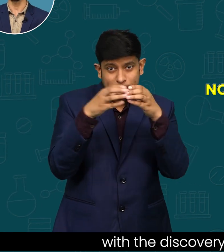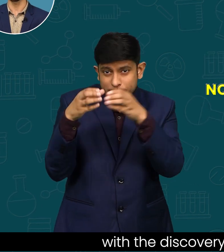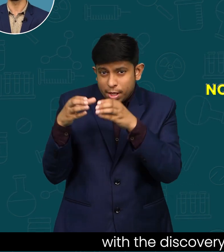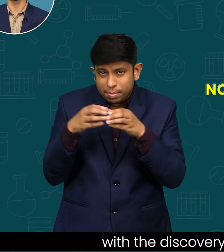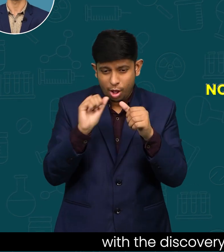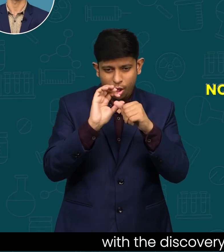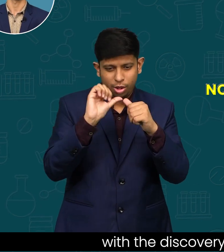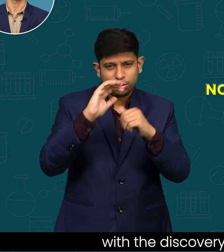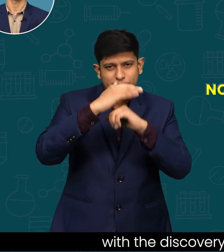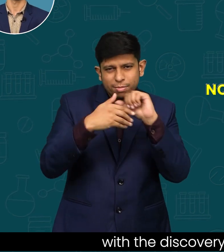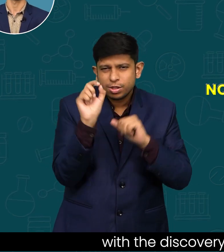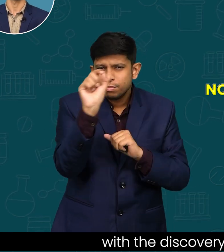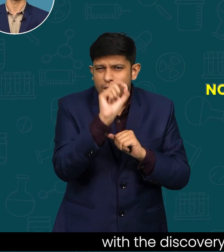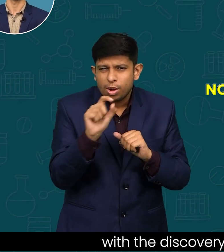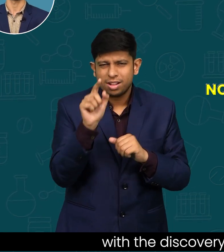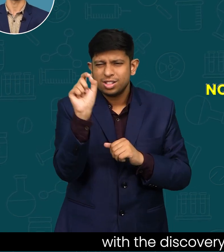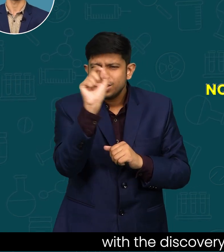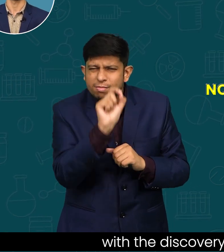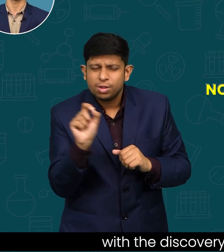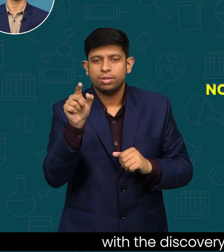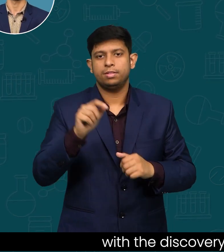subatomic particles.